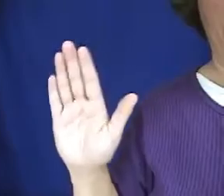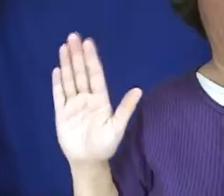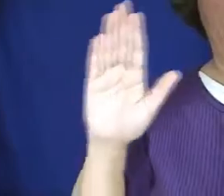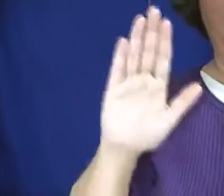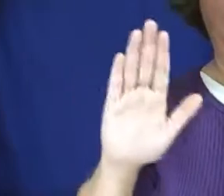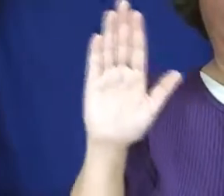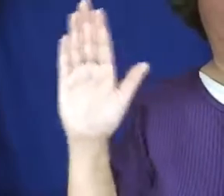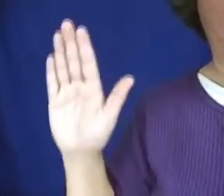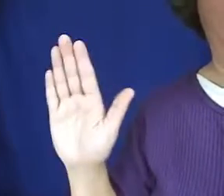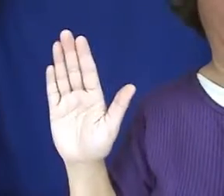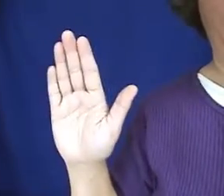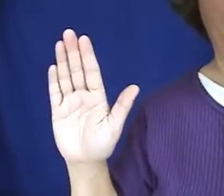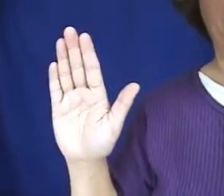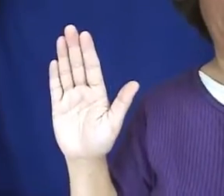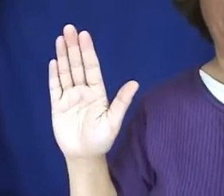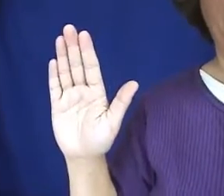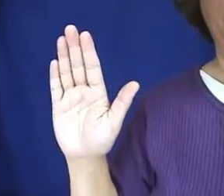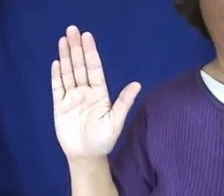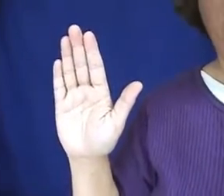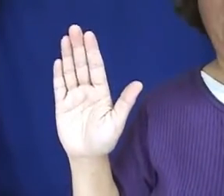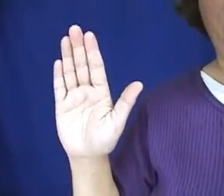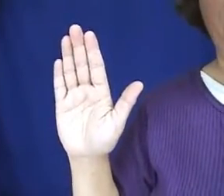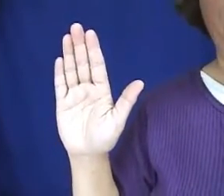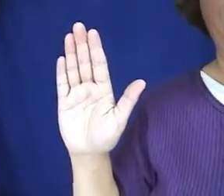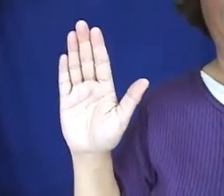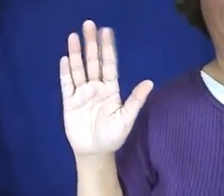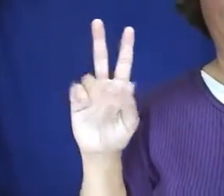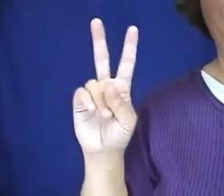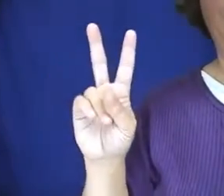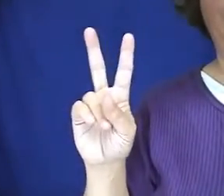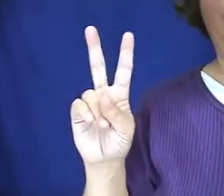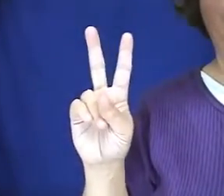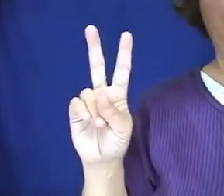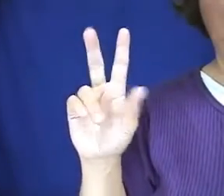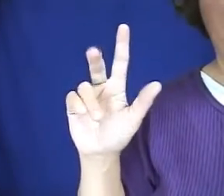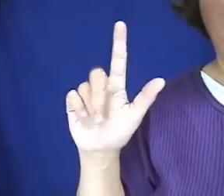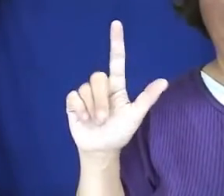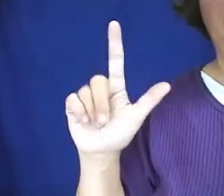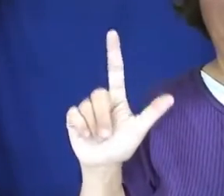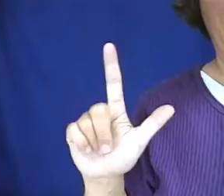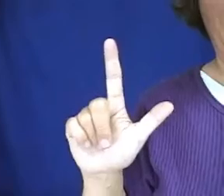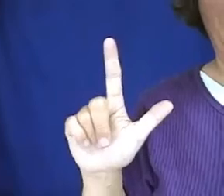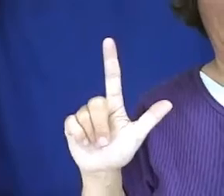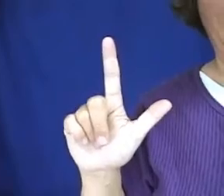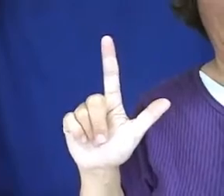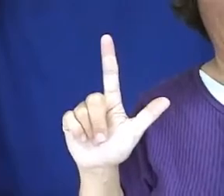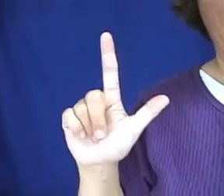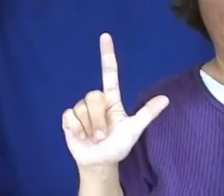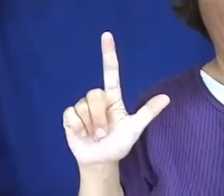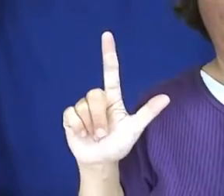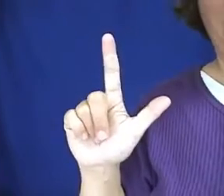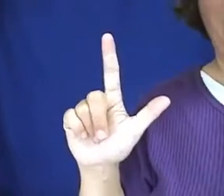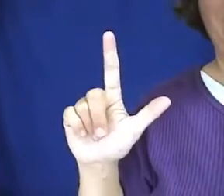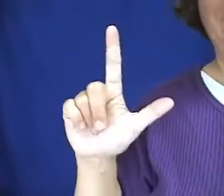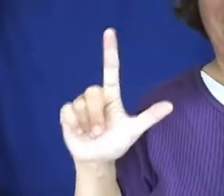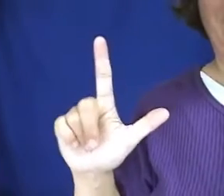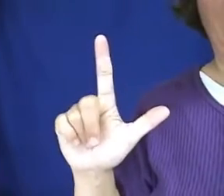here, number, number. The 20s do not use a 2, they use an L. So 20 is